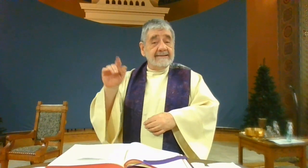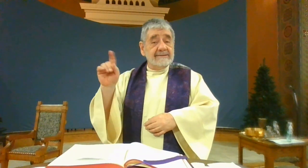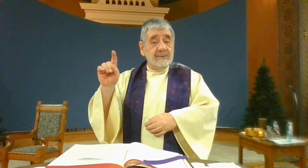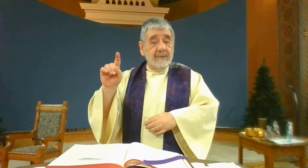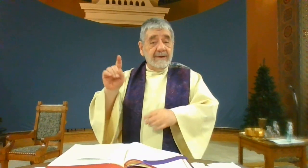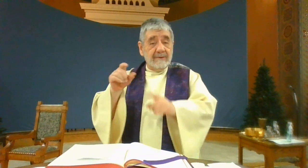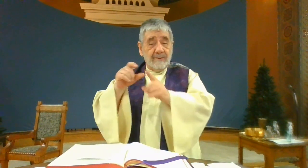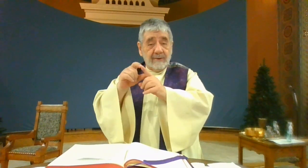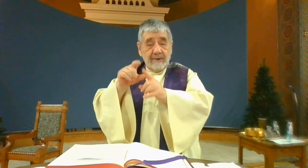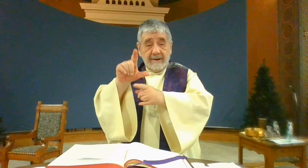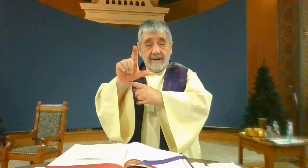that is where